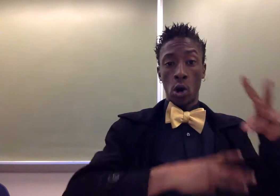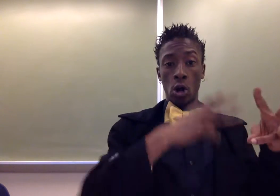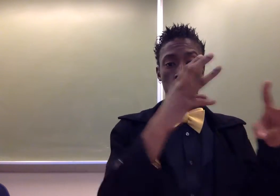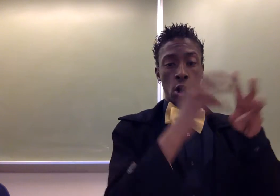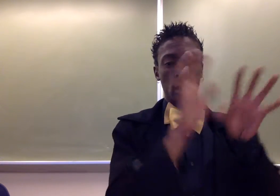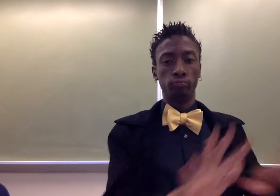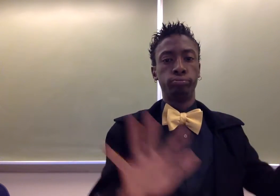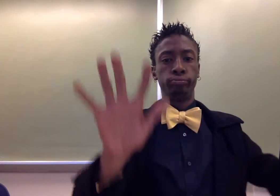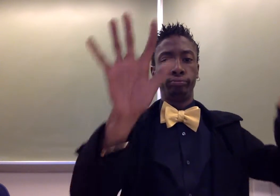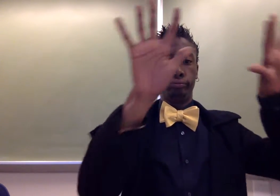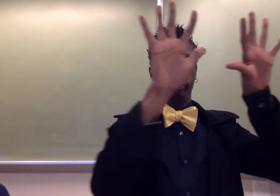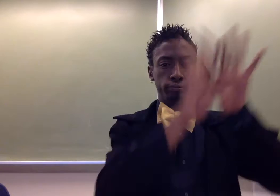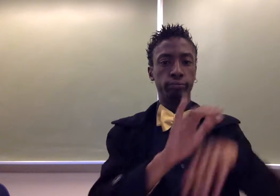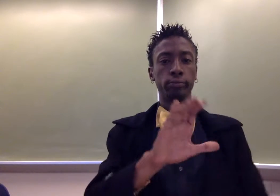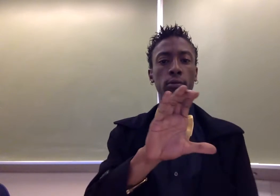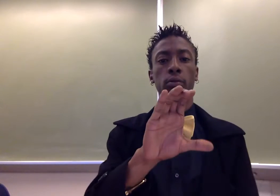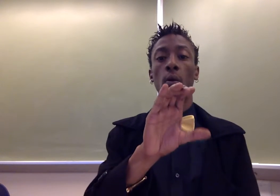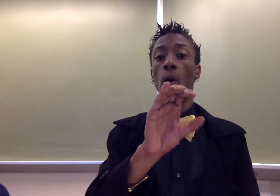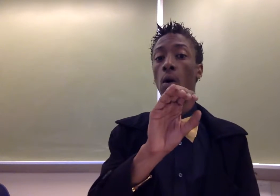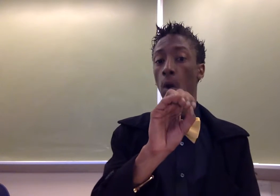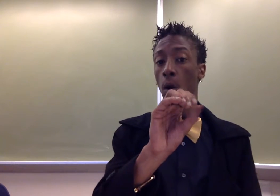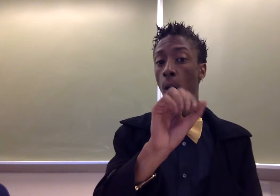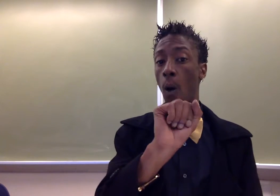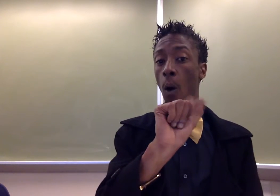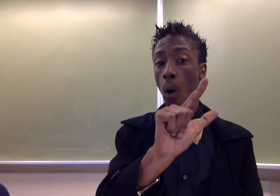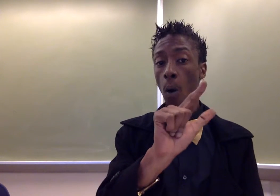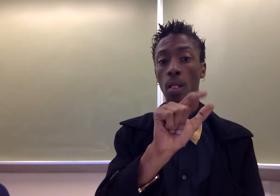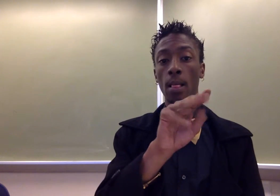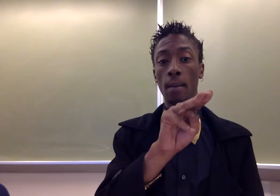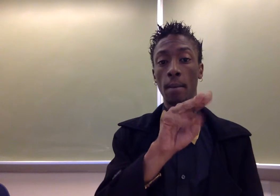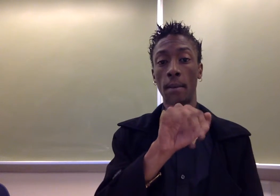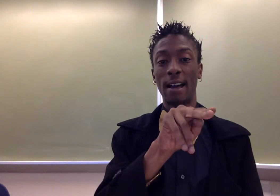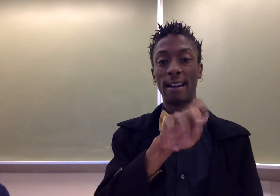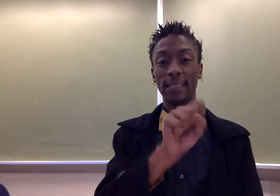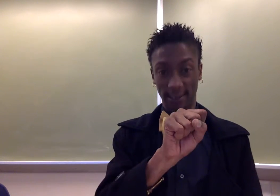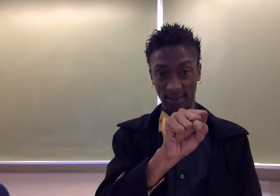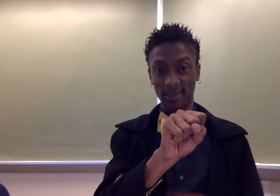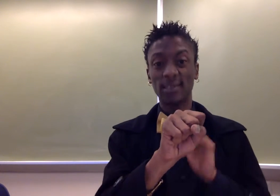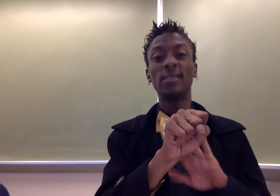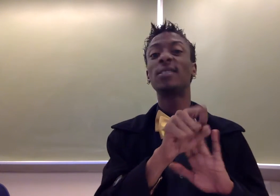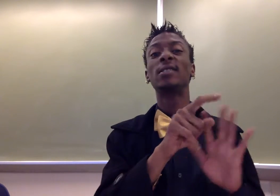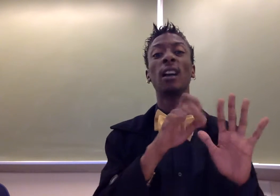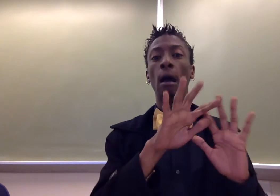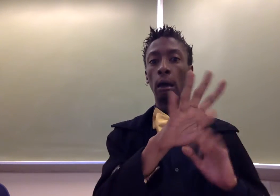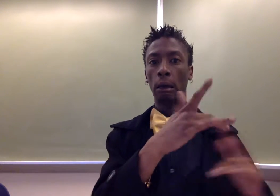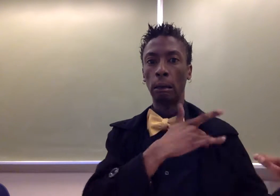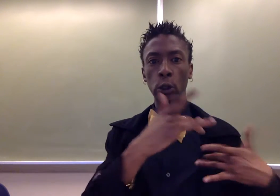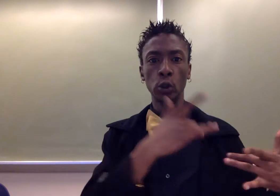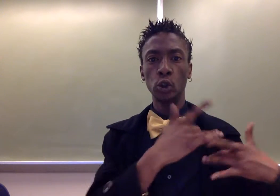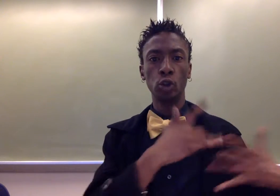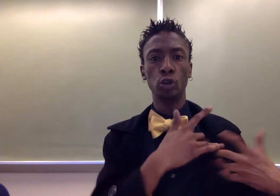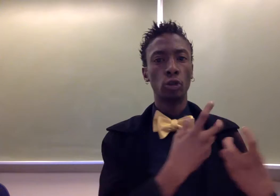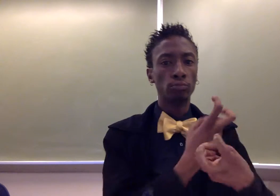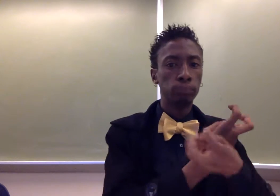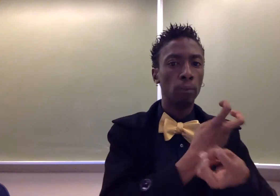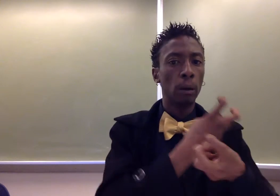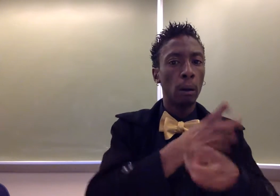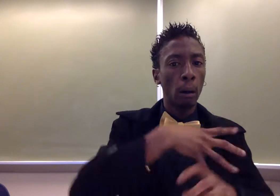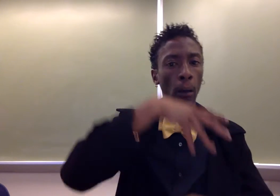gases or toxic gases being eliminated, the old rule was to send in a canary. The canary didn't come out. The canary